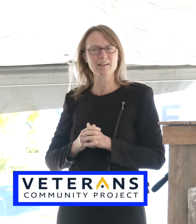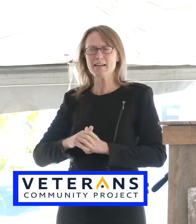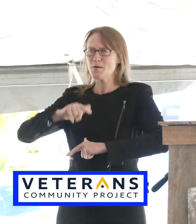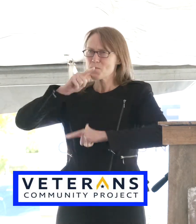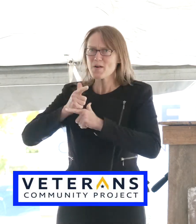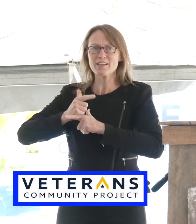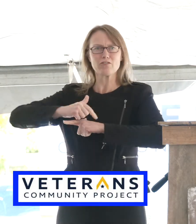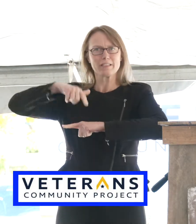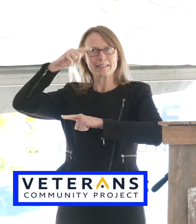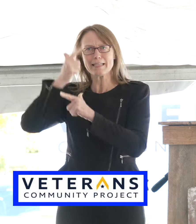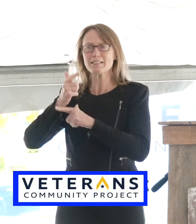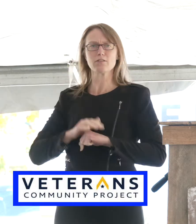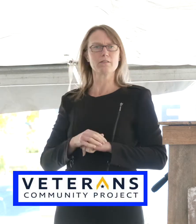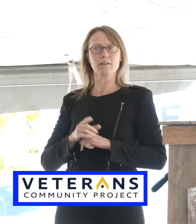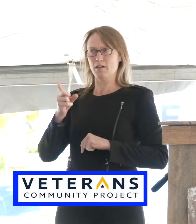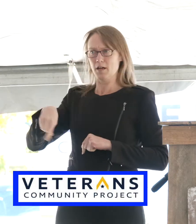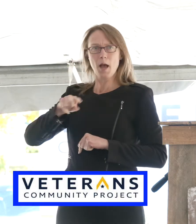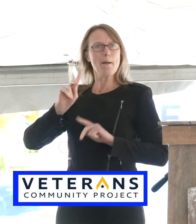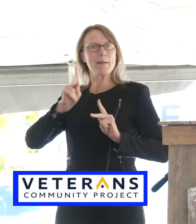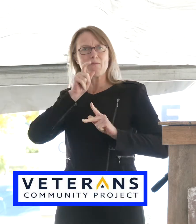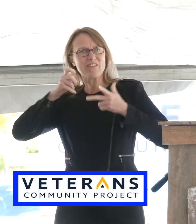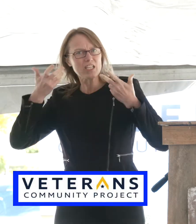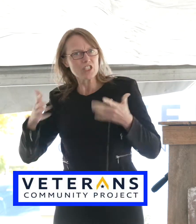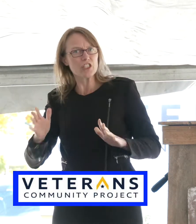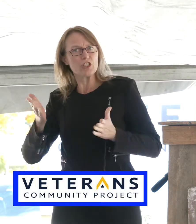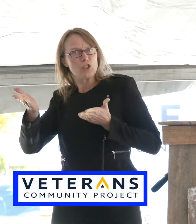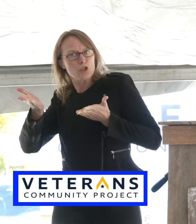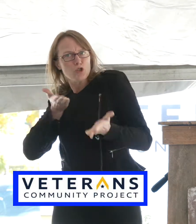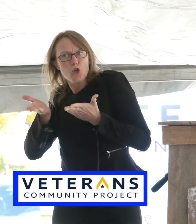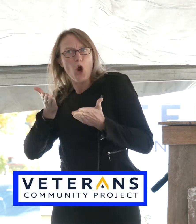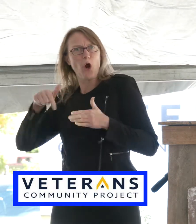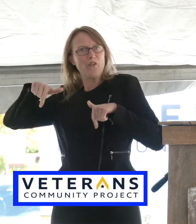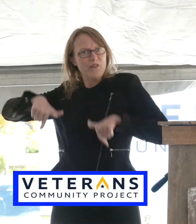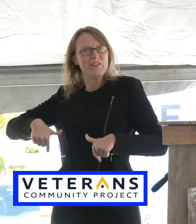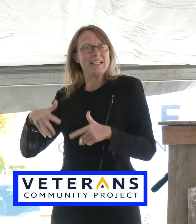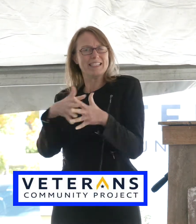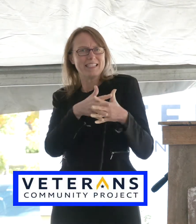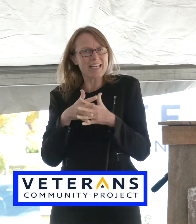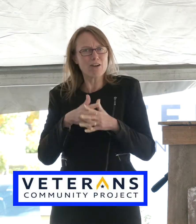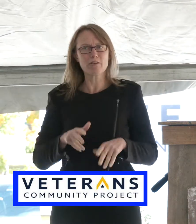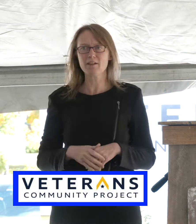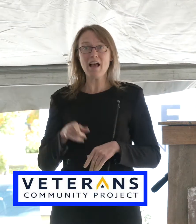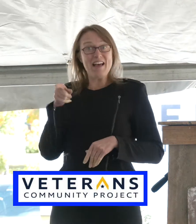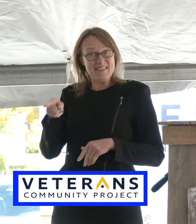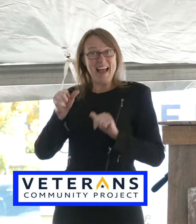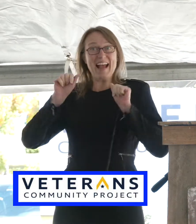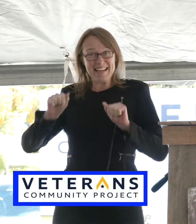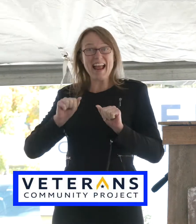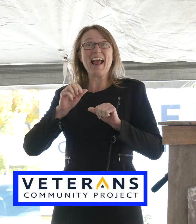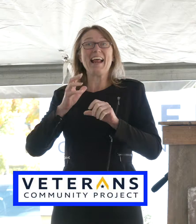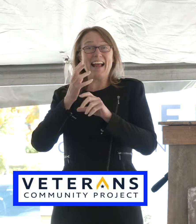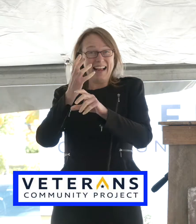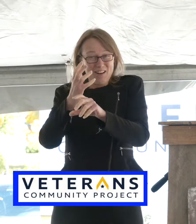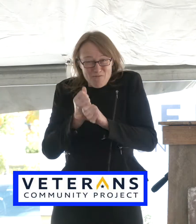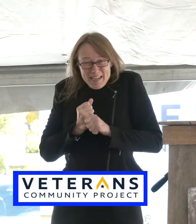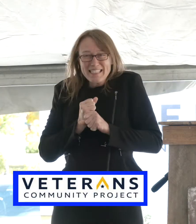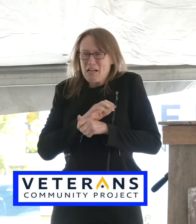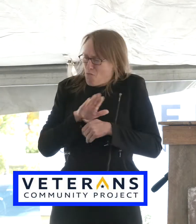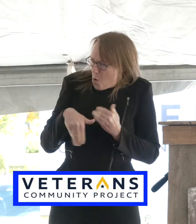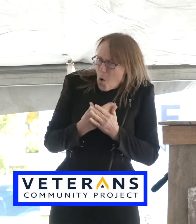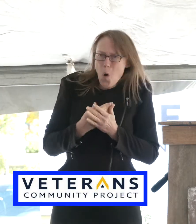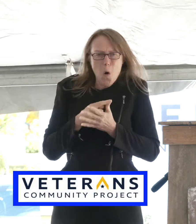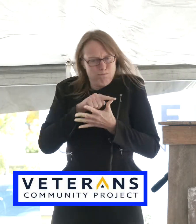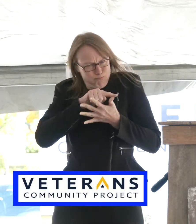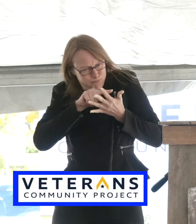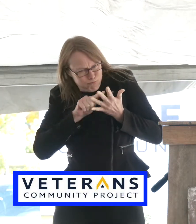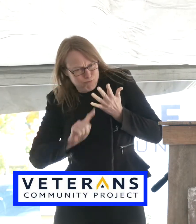country, the opportunity to get the wraparound service that they wouldn't have had if it wasn't but for the teamwork